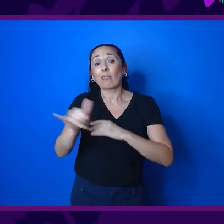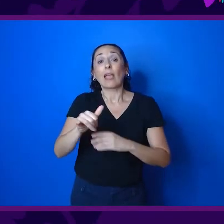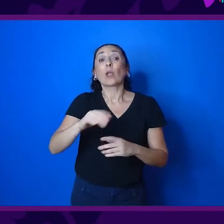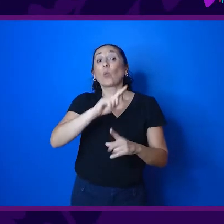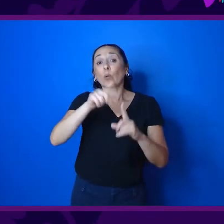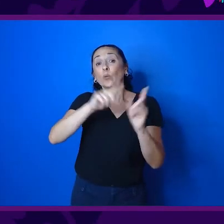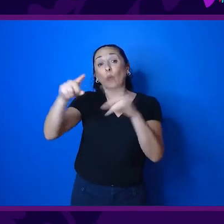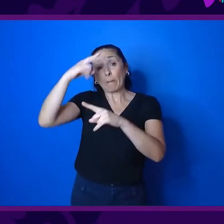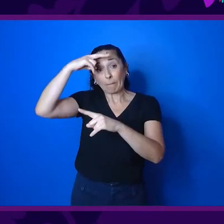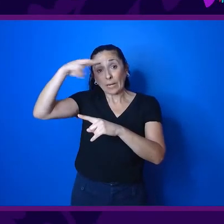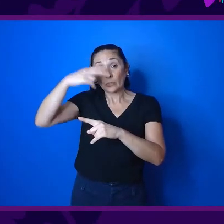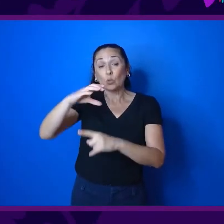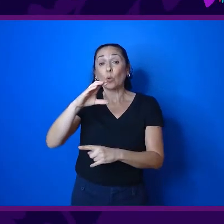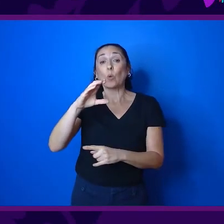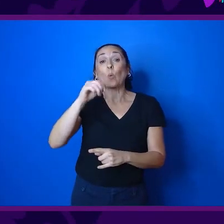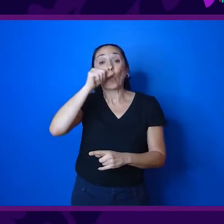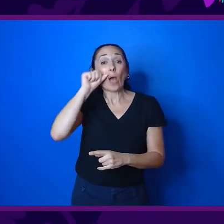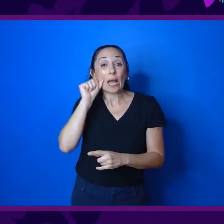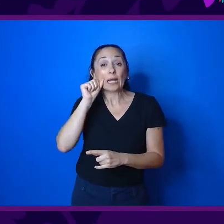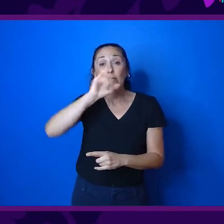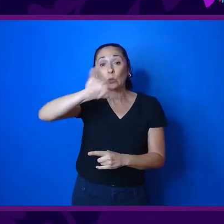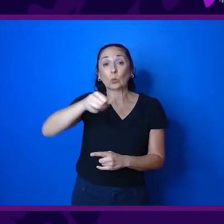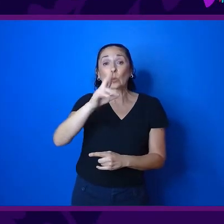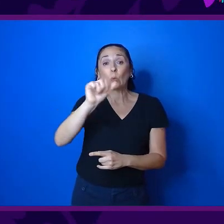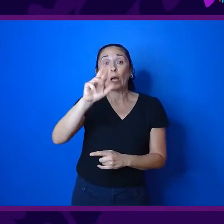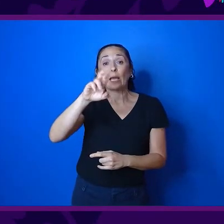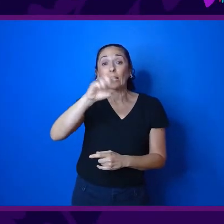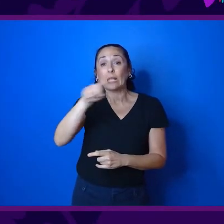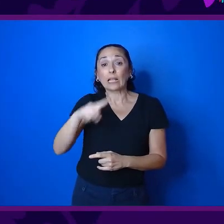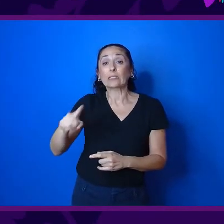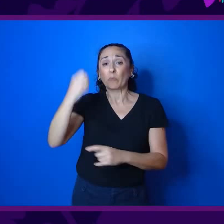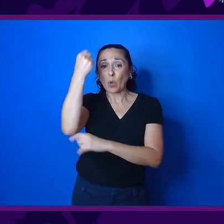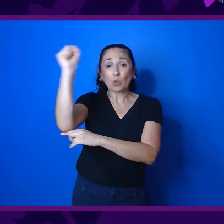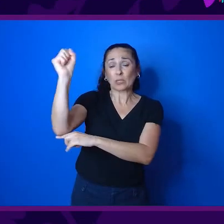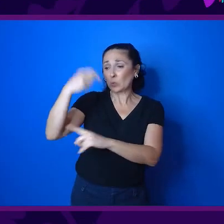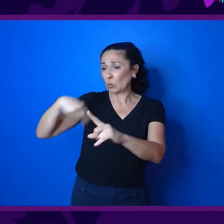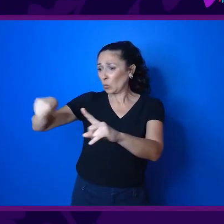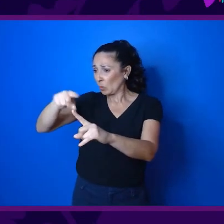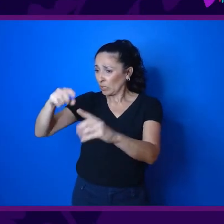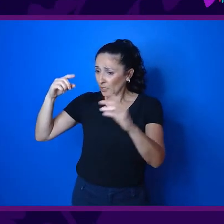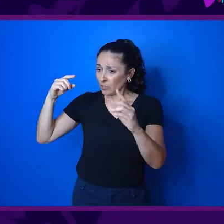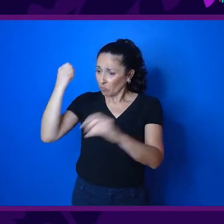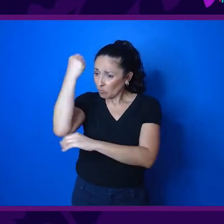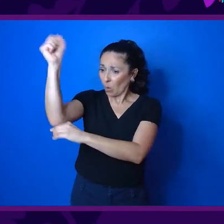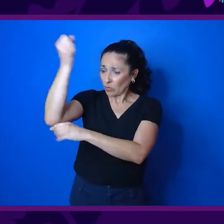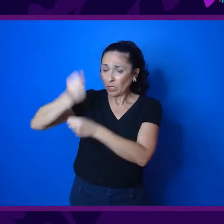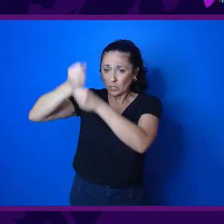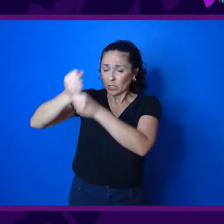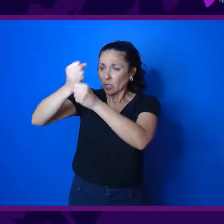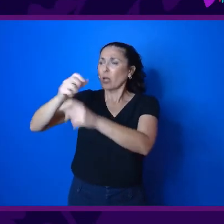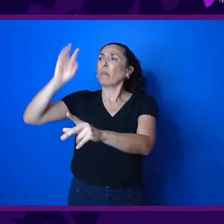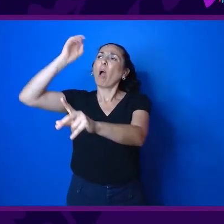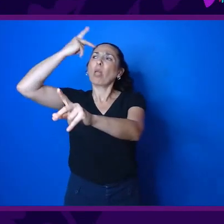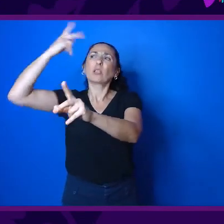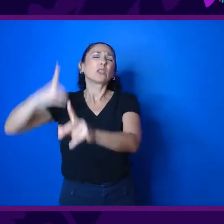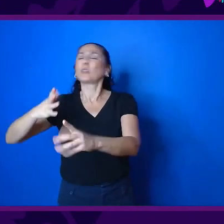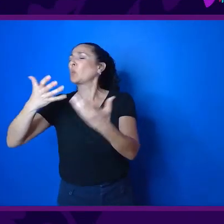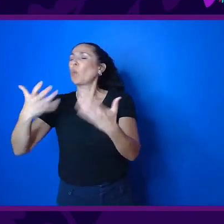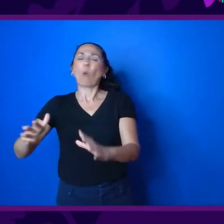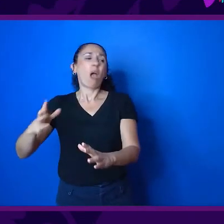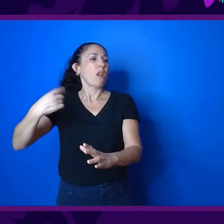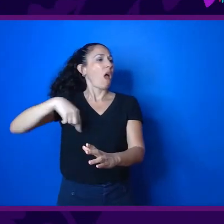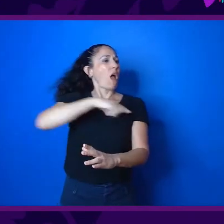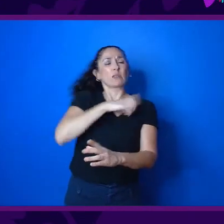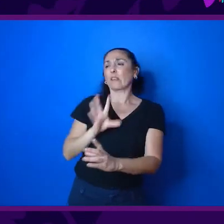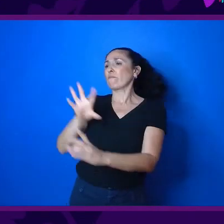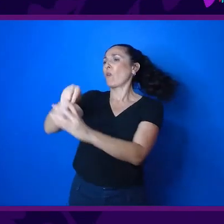with me, and we were able to turn around the opinions of politicians there who didn't want us getting involved